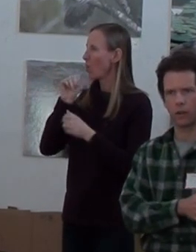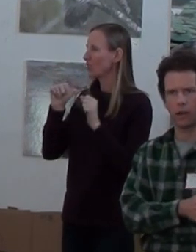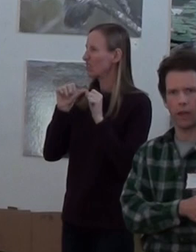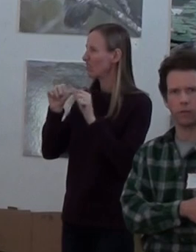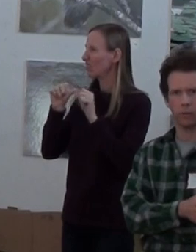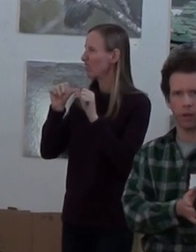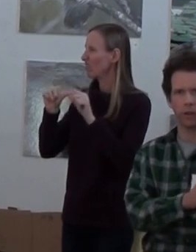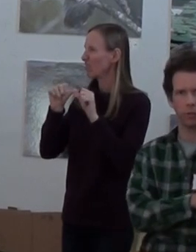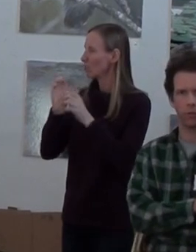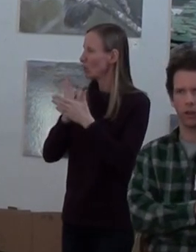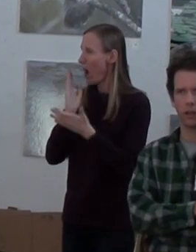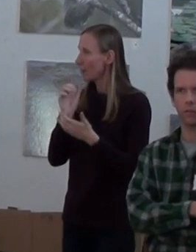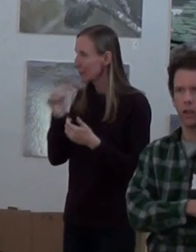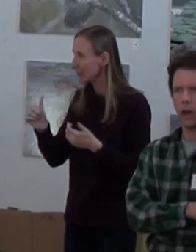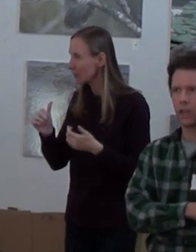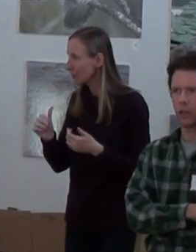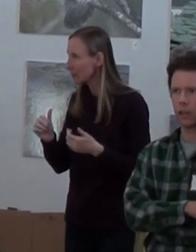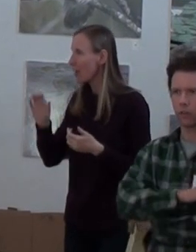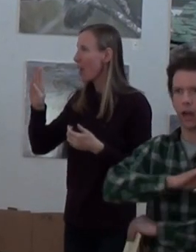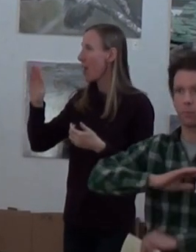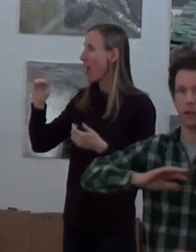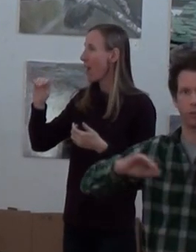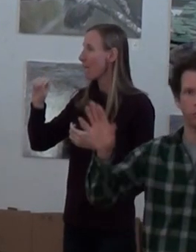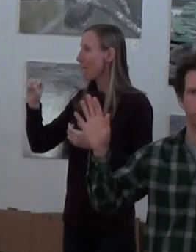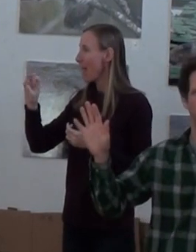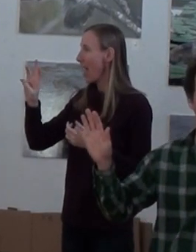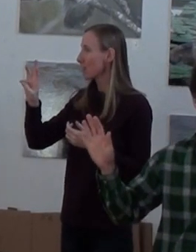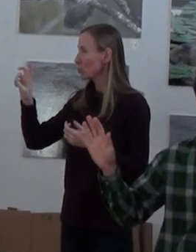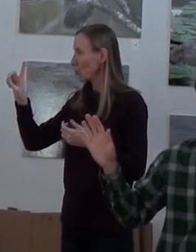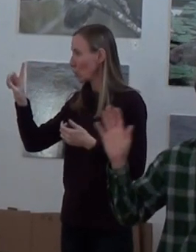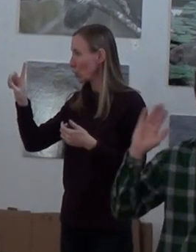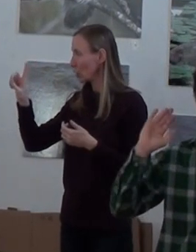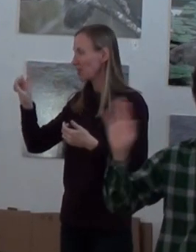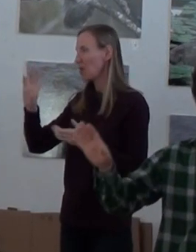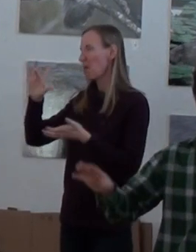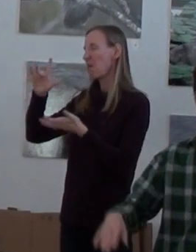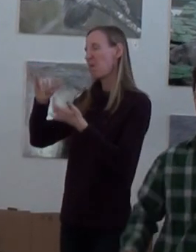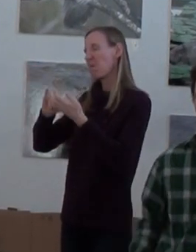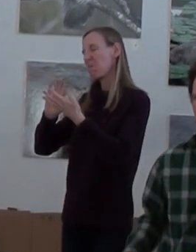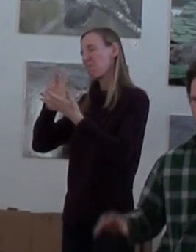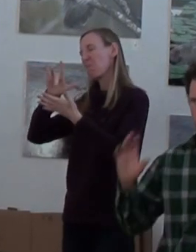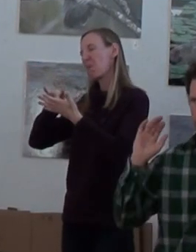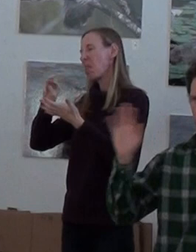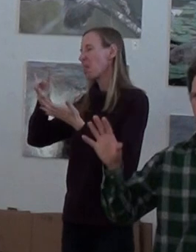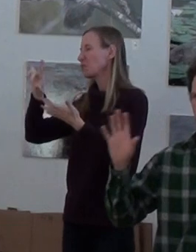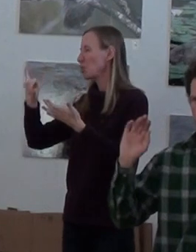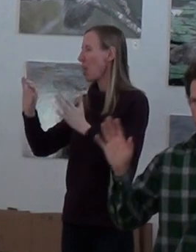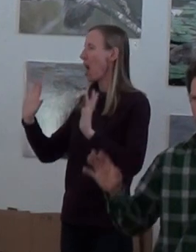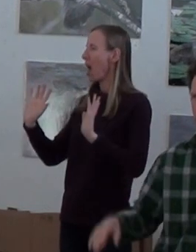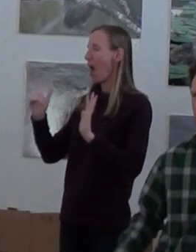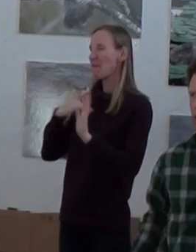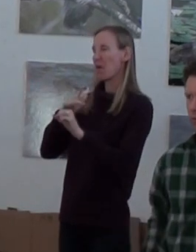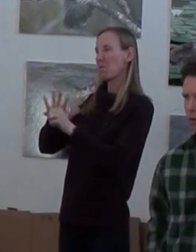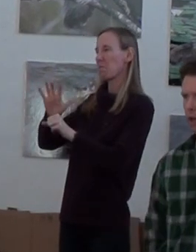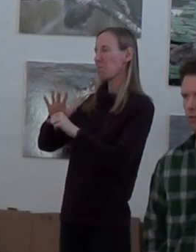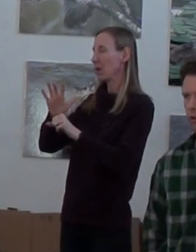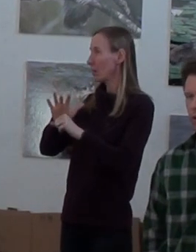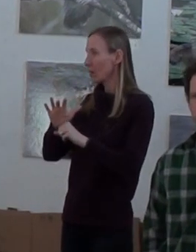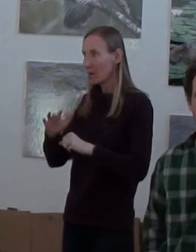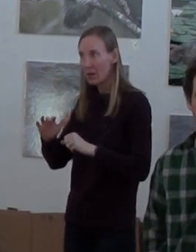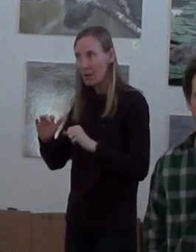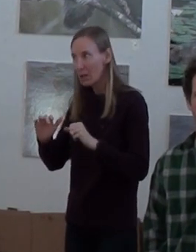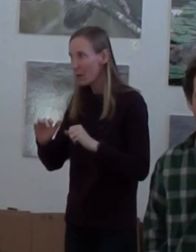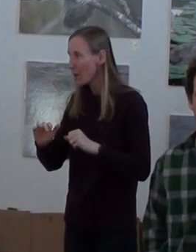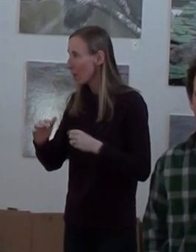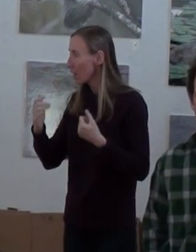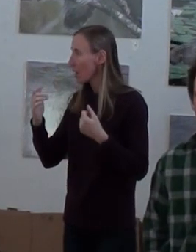15th of July, after the basket was done, I can like stop putting supers on the bees. It's there, you know, usually my crop is looking at me. I don't really have to